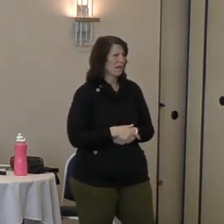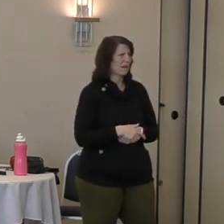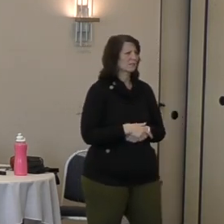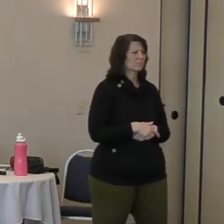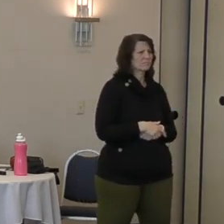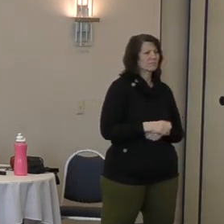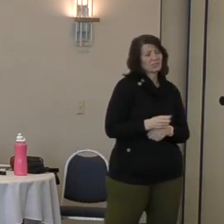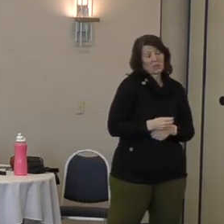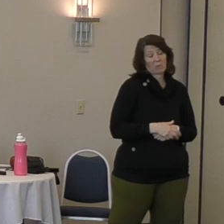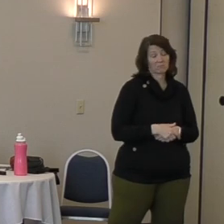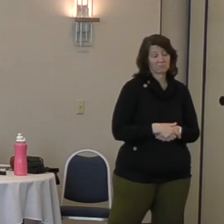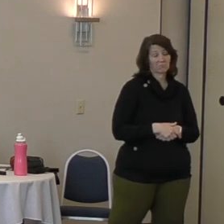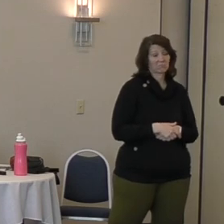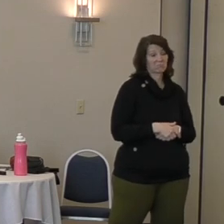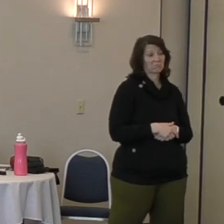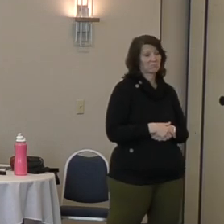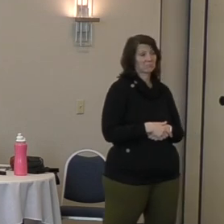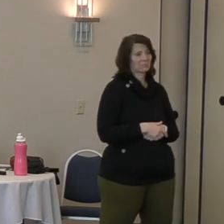So,